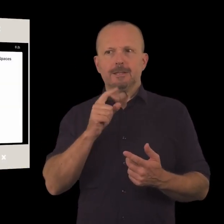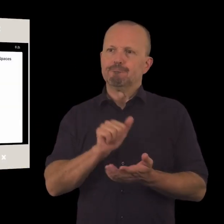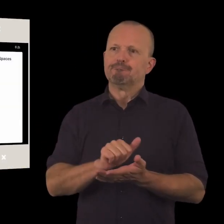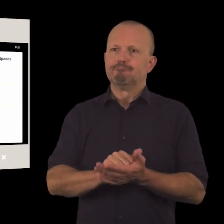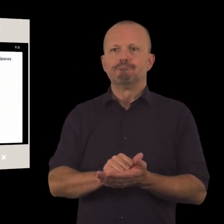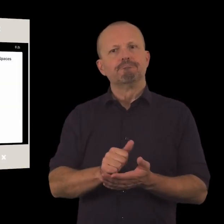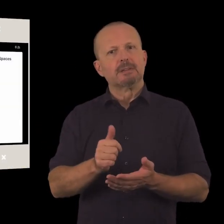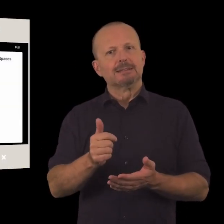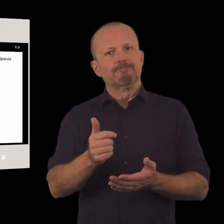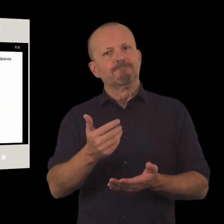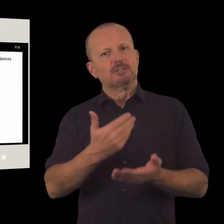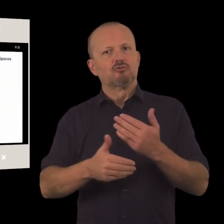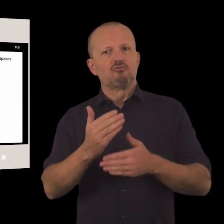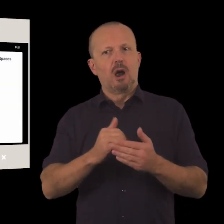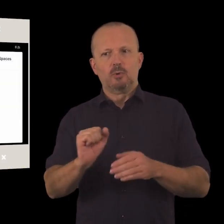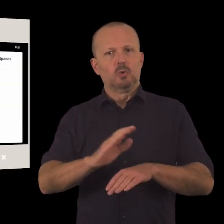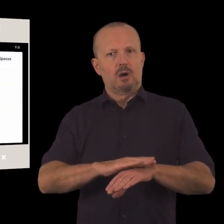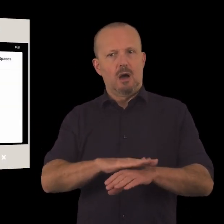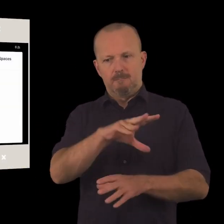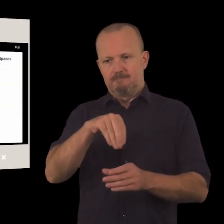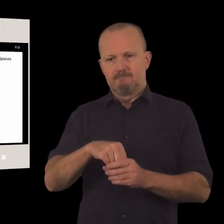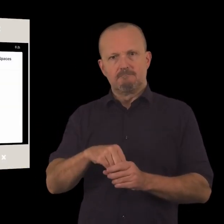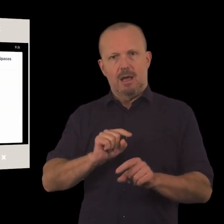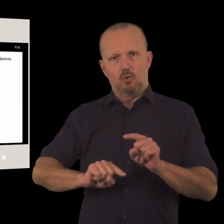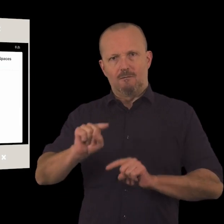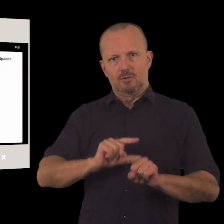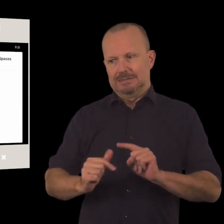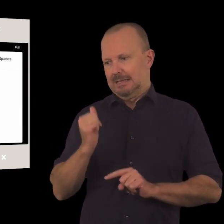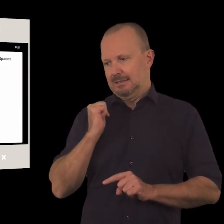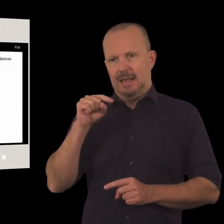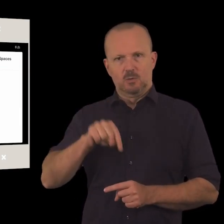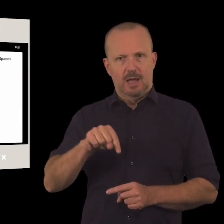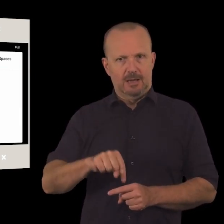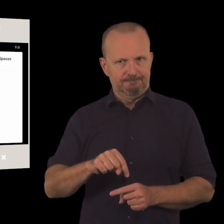describe your experience during the Creative Spaces conference.